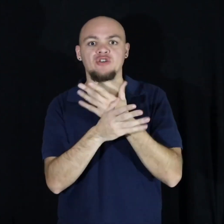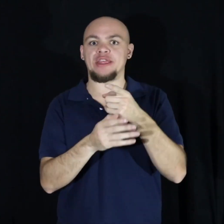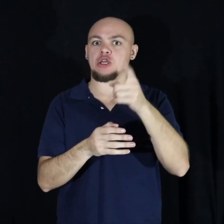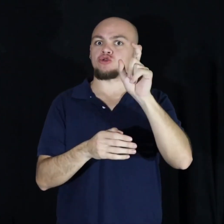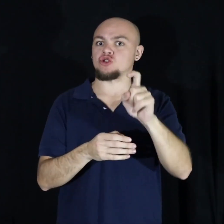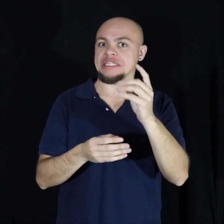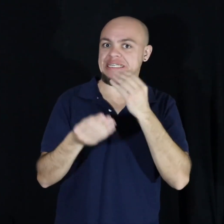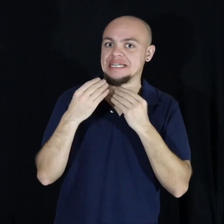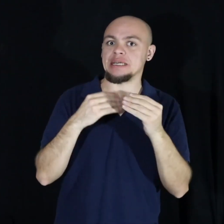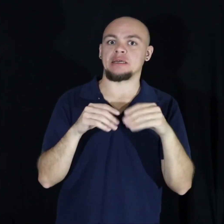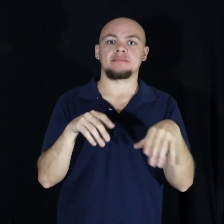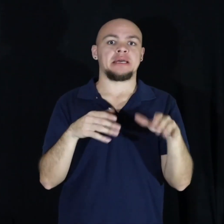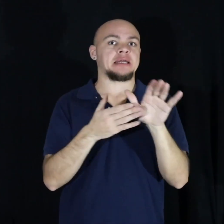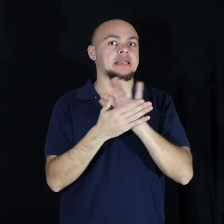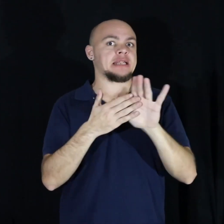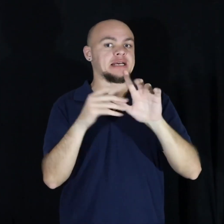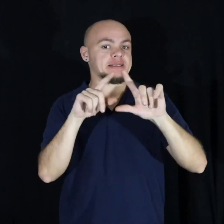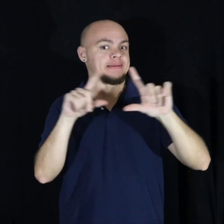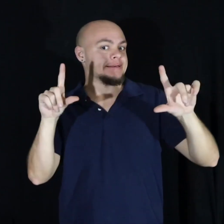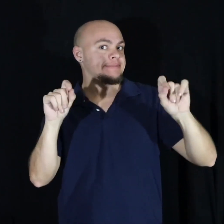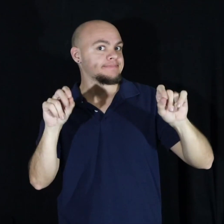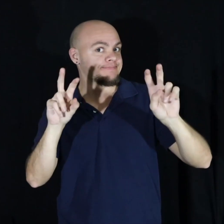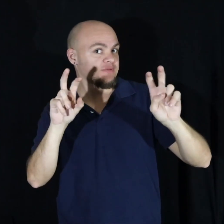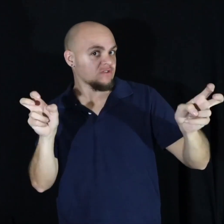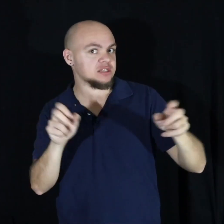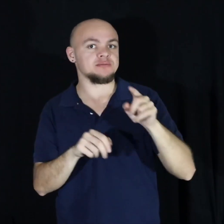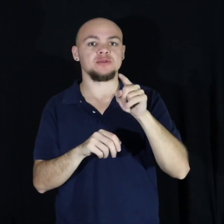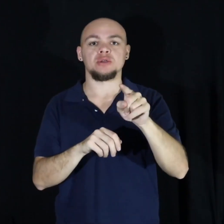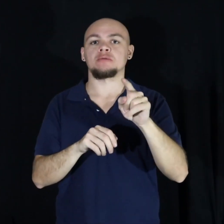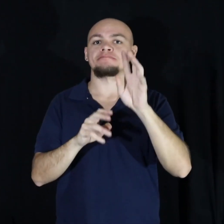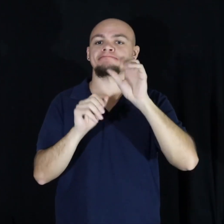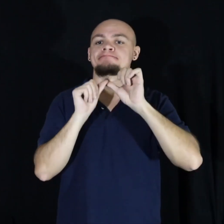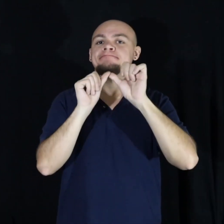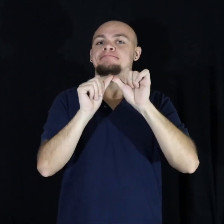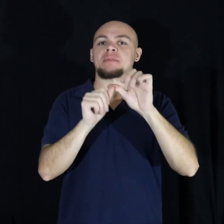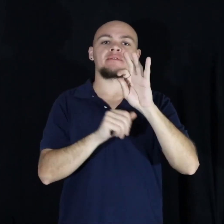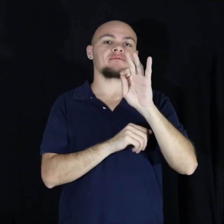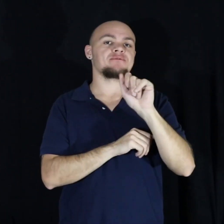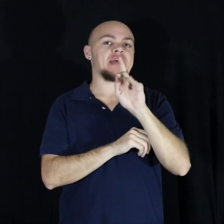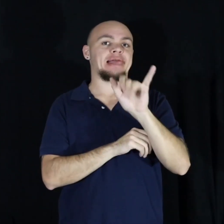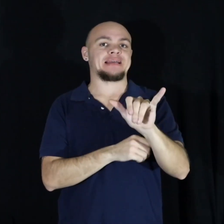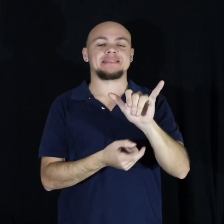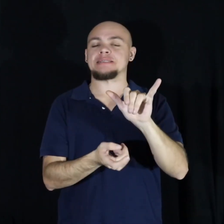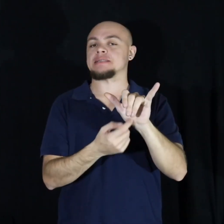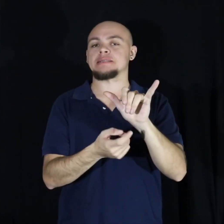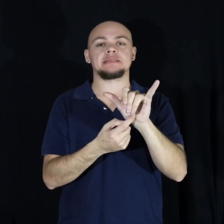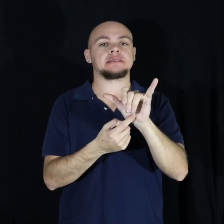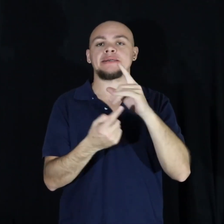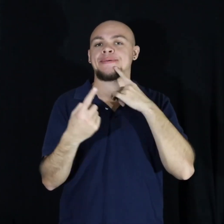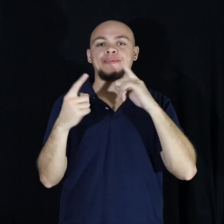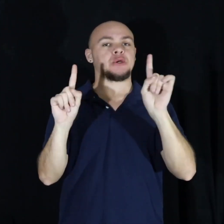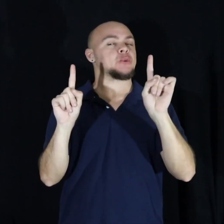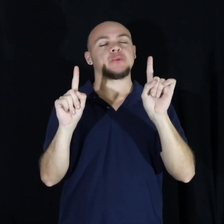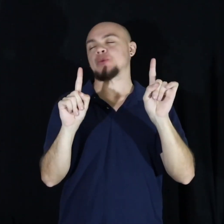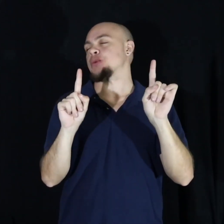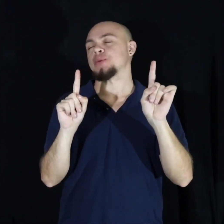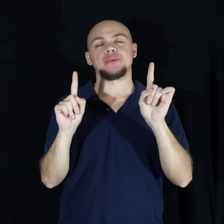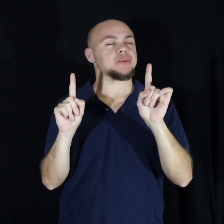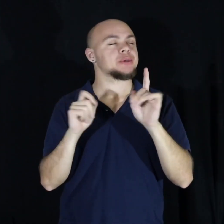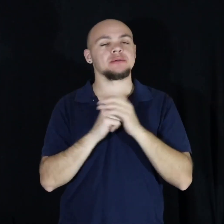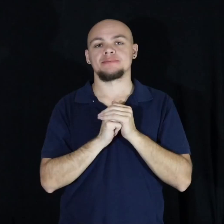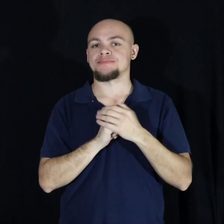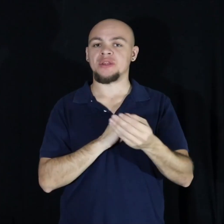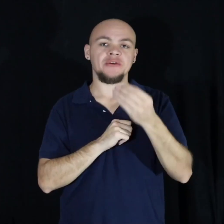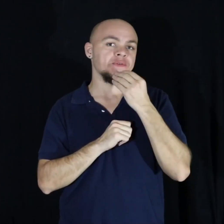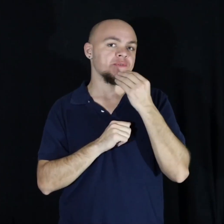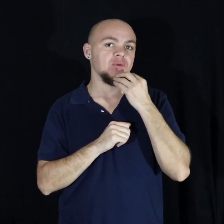a convenient bumper sticker, you're repeating a fallacy that historically hasn't worked out very well. Food